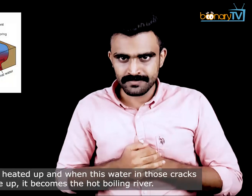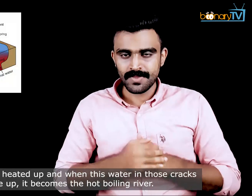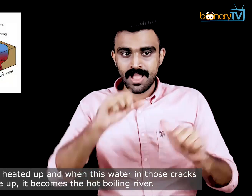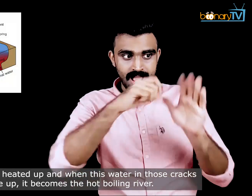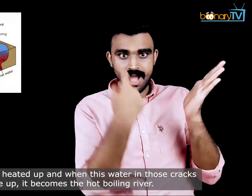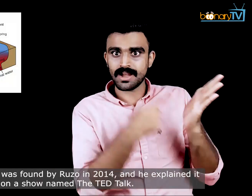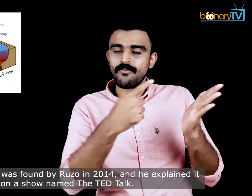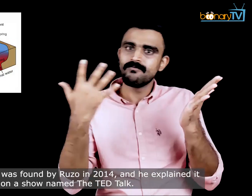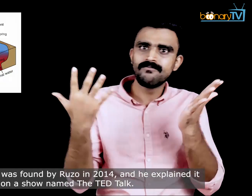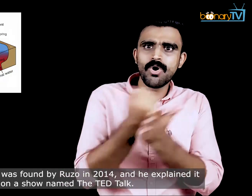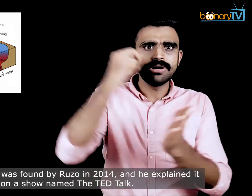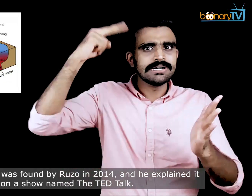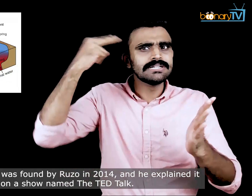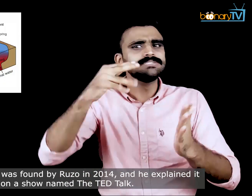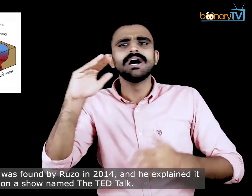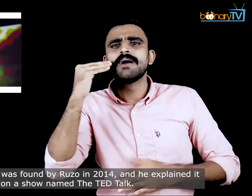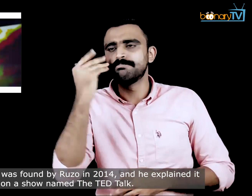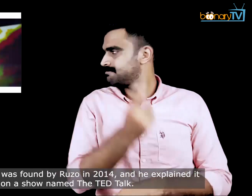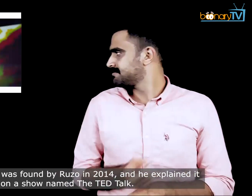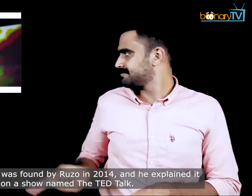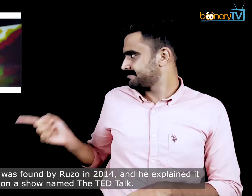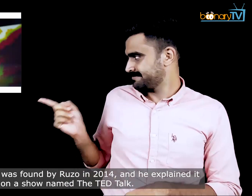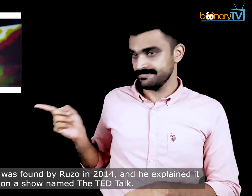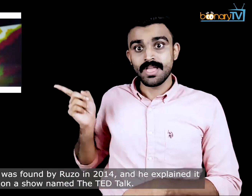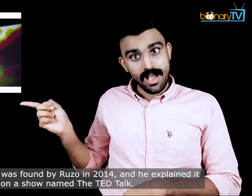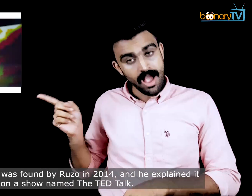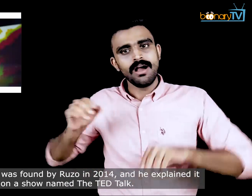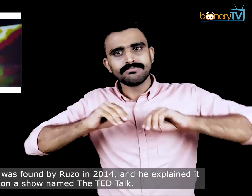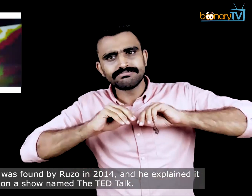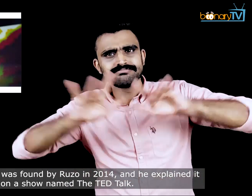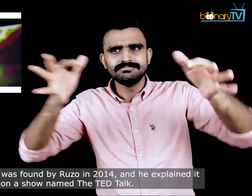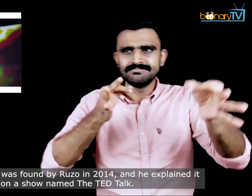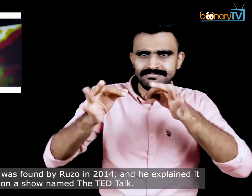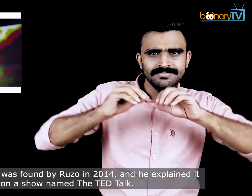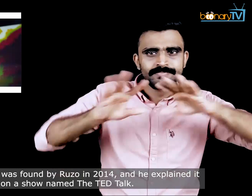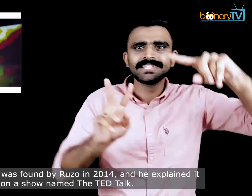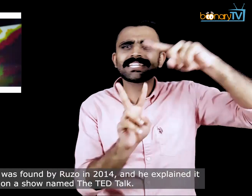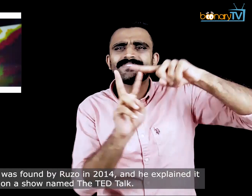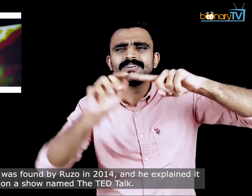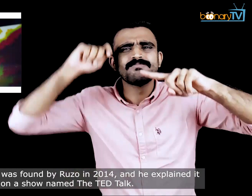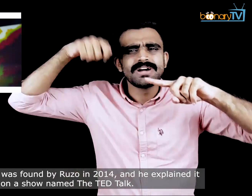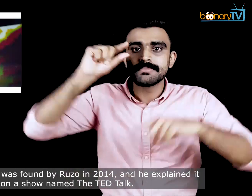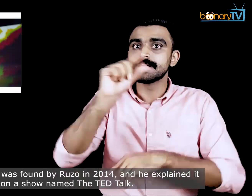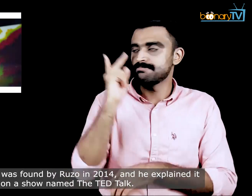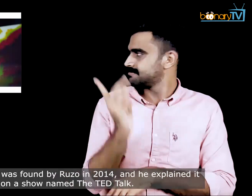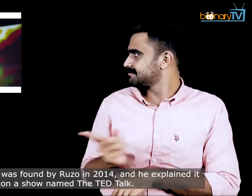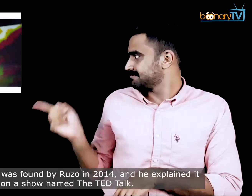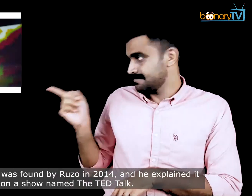river. This conclusion was found by Rousseau in 2014. And he explained it on a show named The Ted